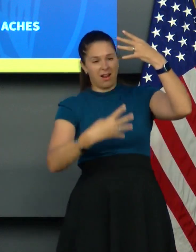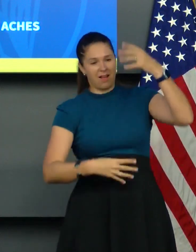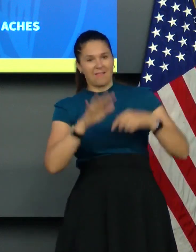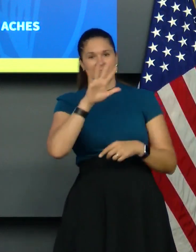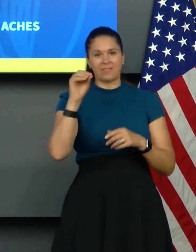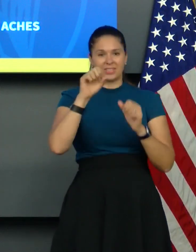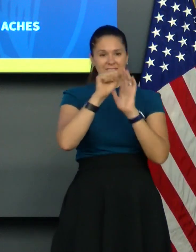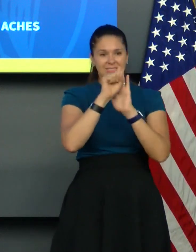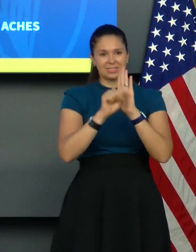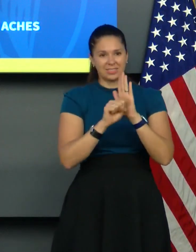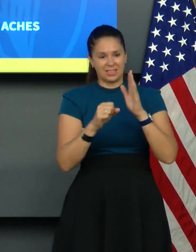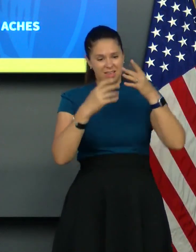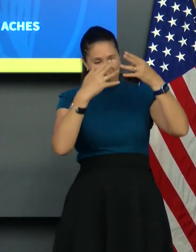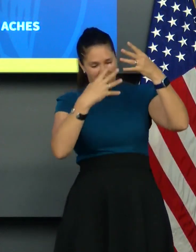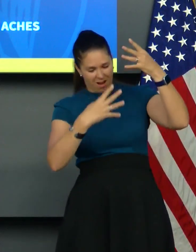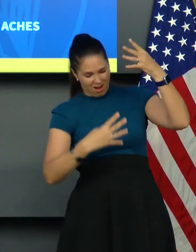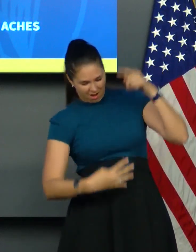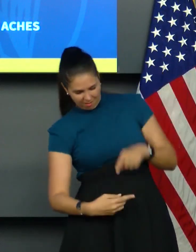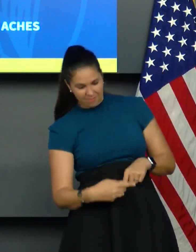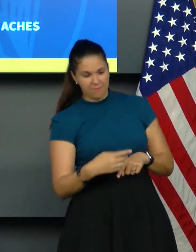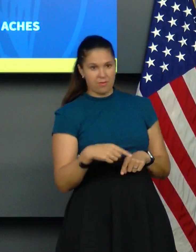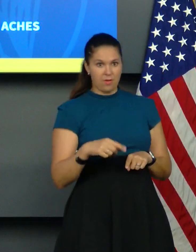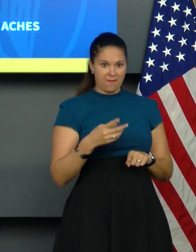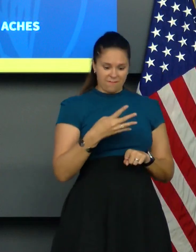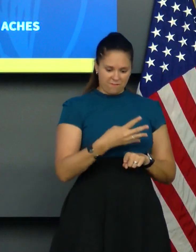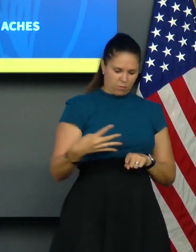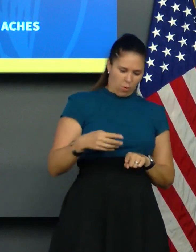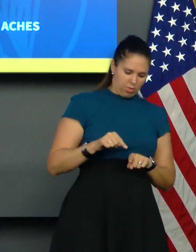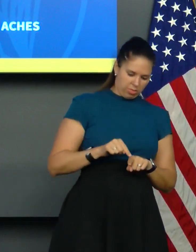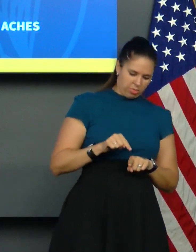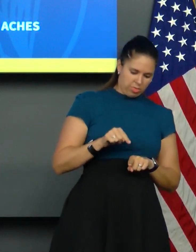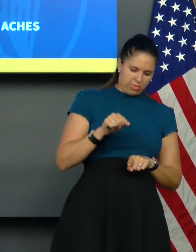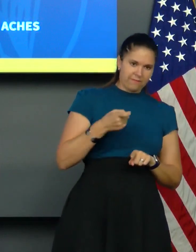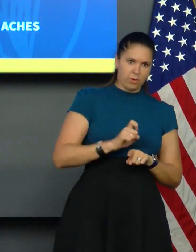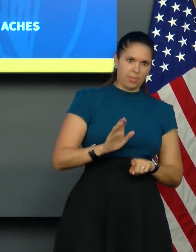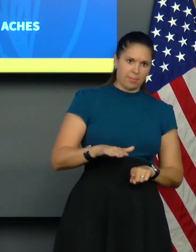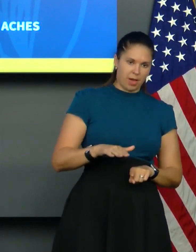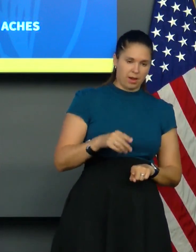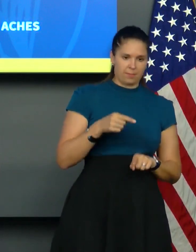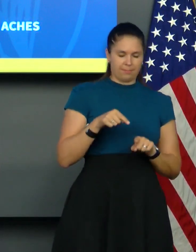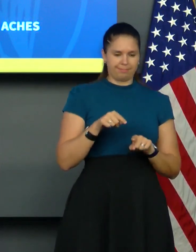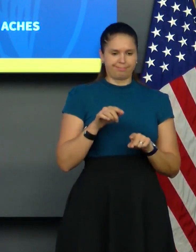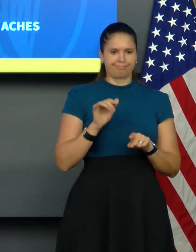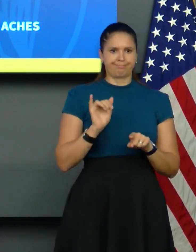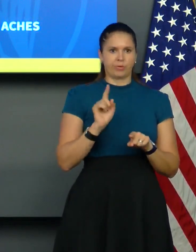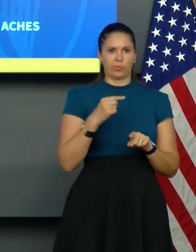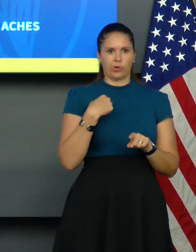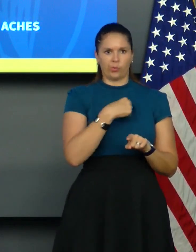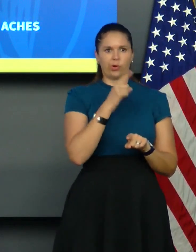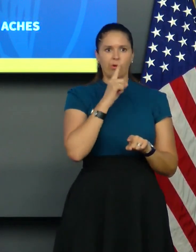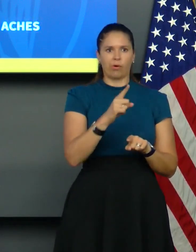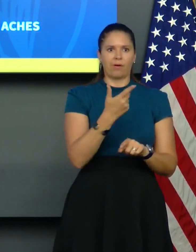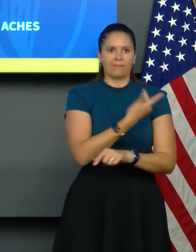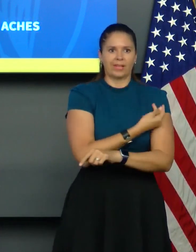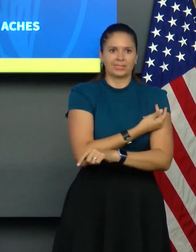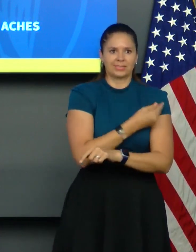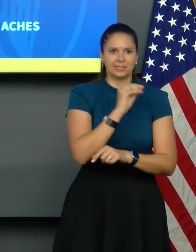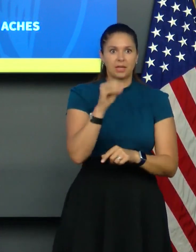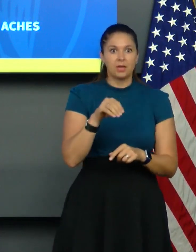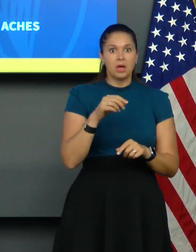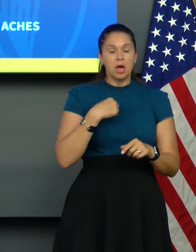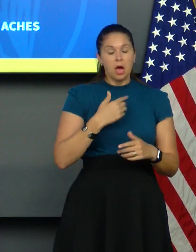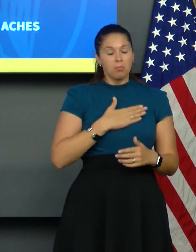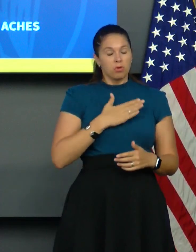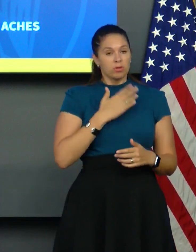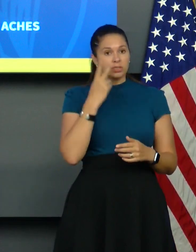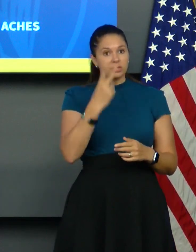50 states in terms of the percentage of our people who have been vaccinated. I'm gratified to see that the demand for vaccines is